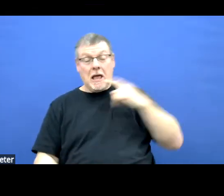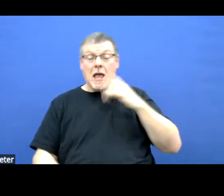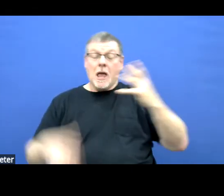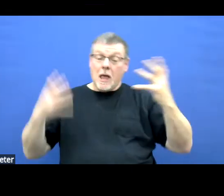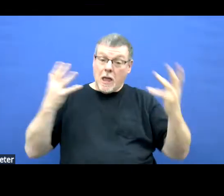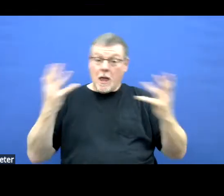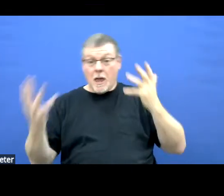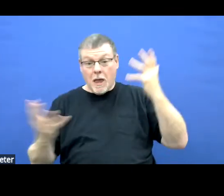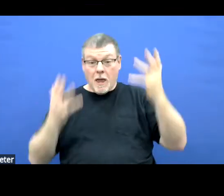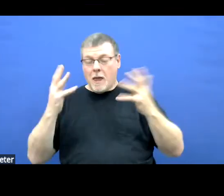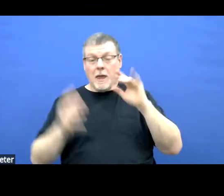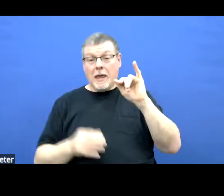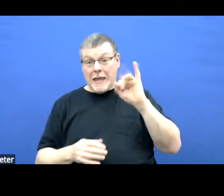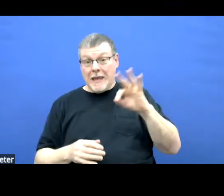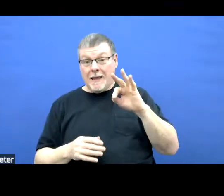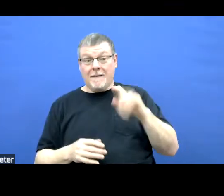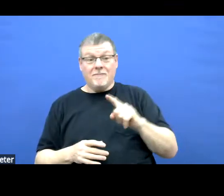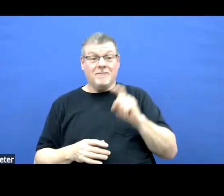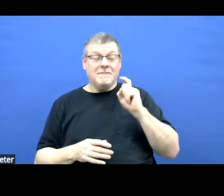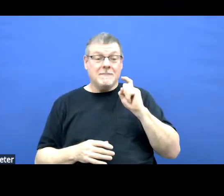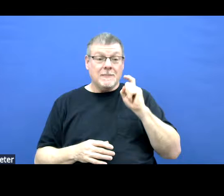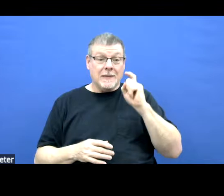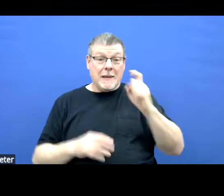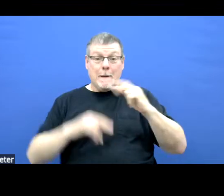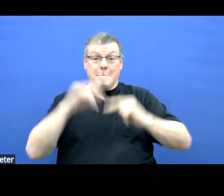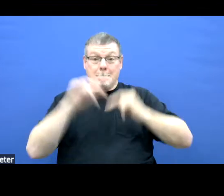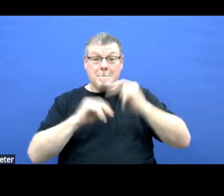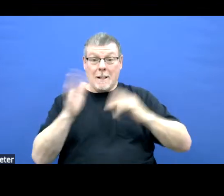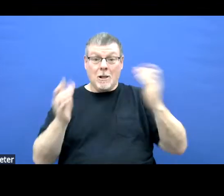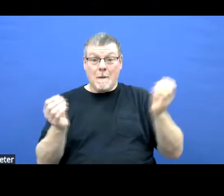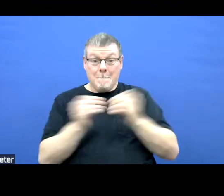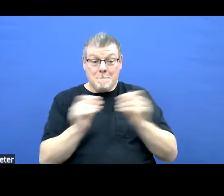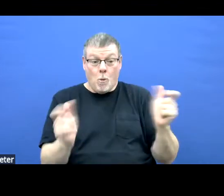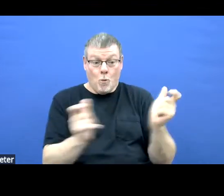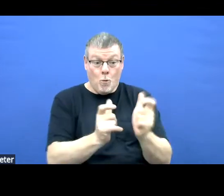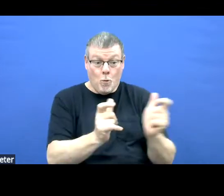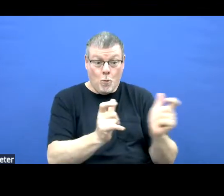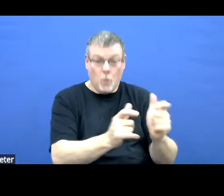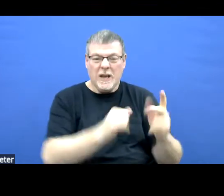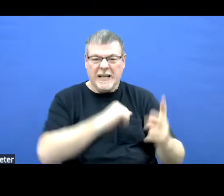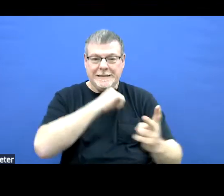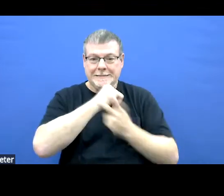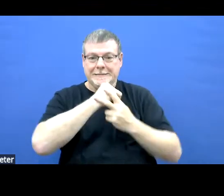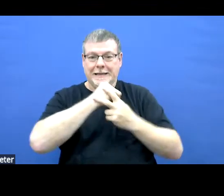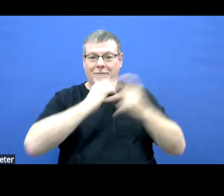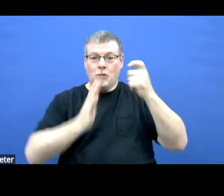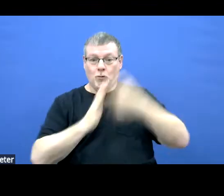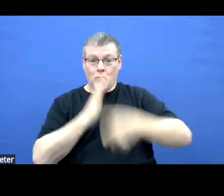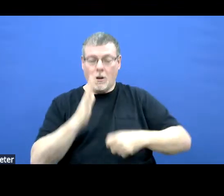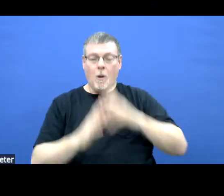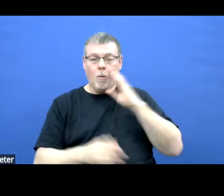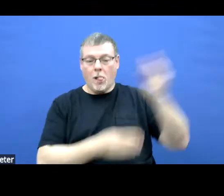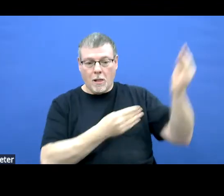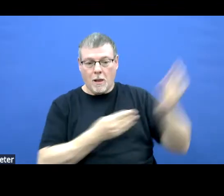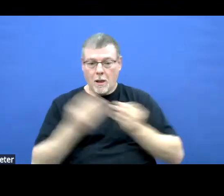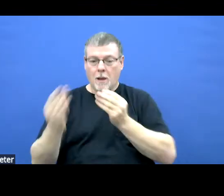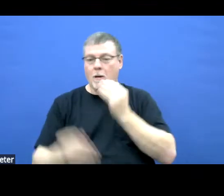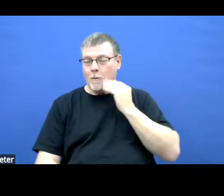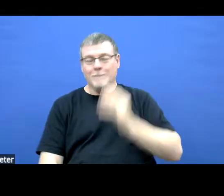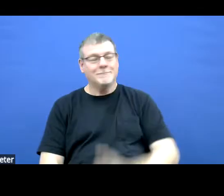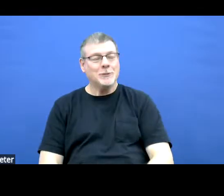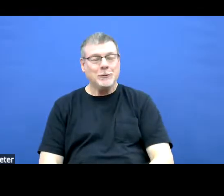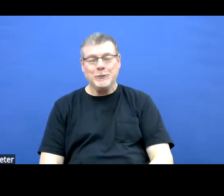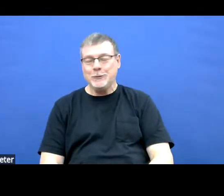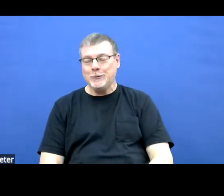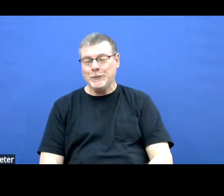you give builders more density, it'll save them cost and they'll pass that on to the homeowners. No, they won't.